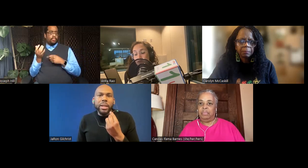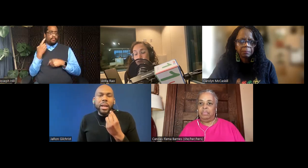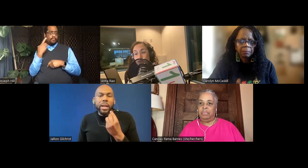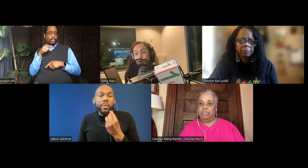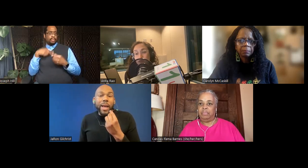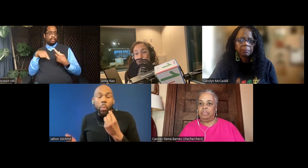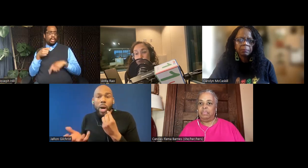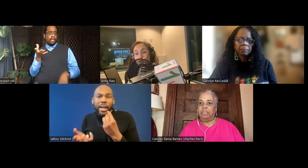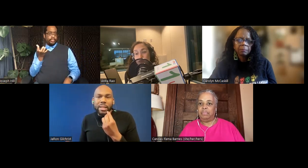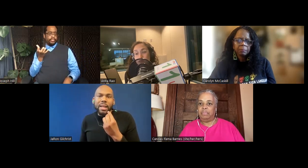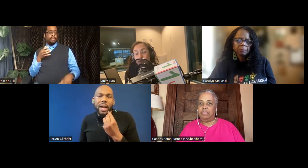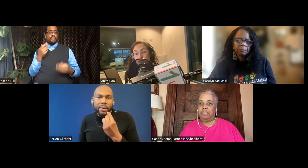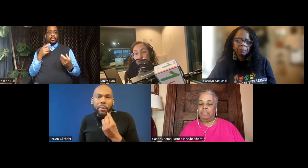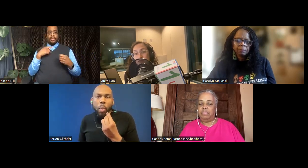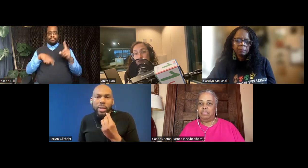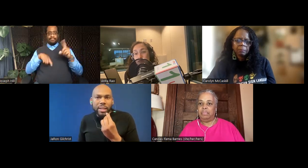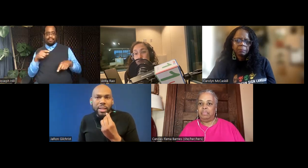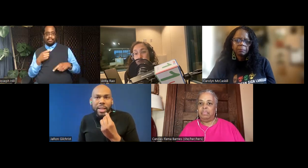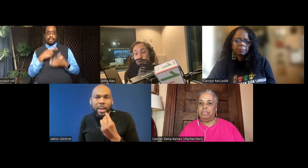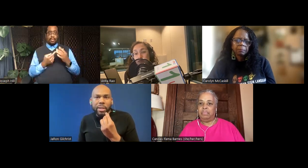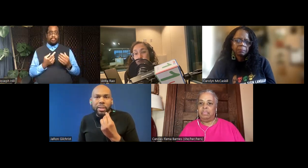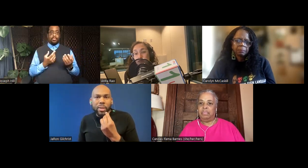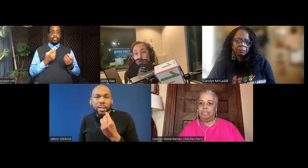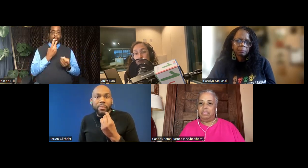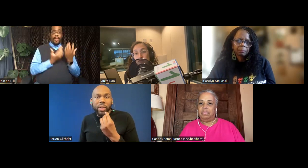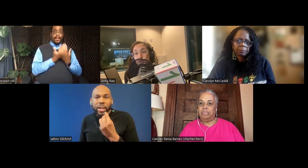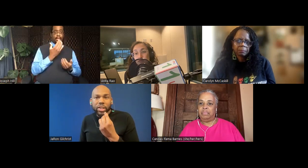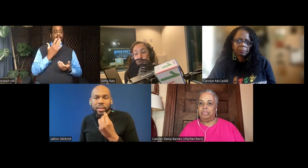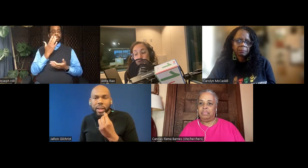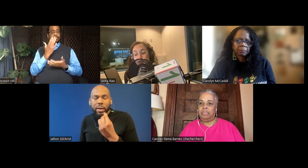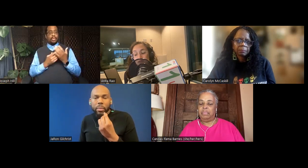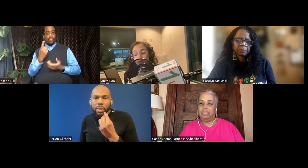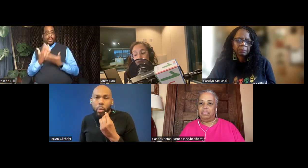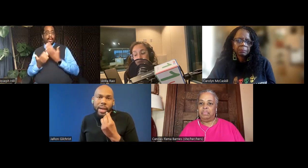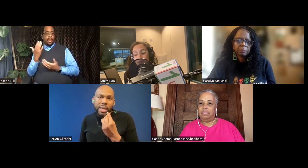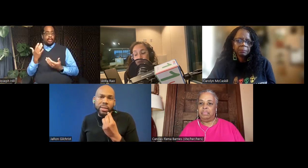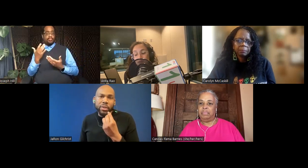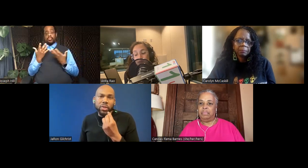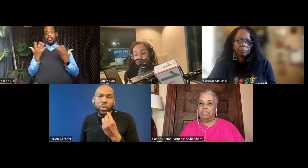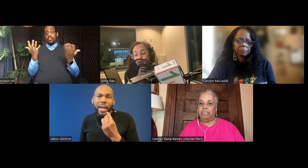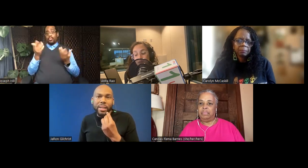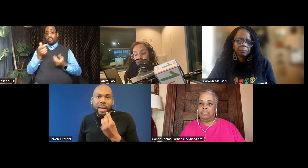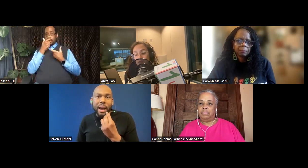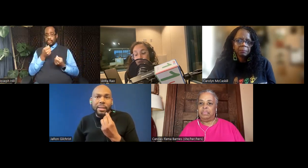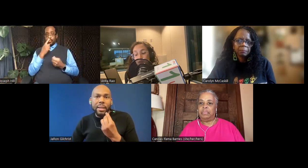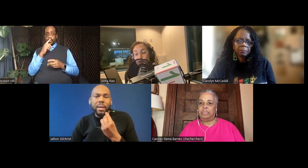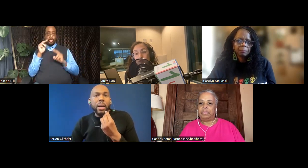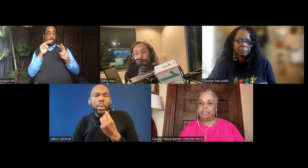dropped, and that one-handed sign for want is still accepted. So there's some variations there with the one-handed versus two-handed signs.